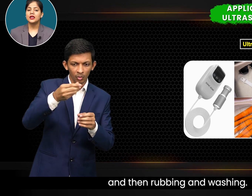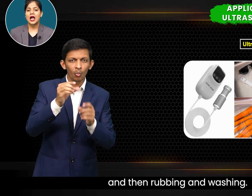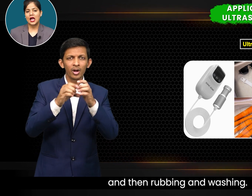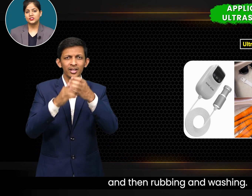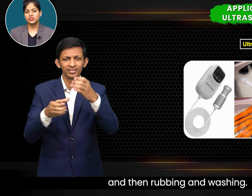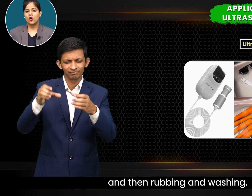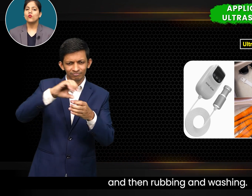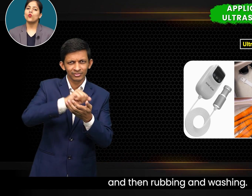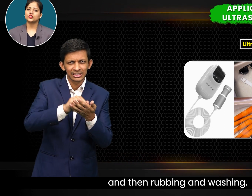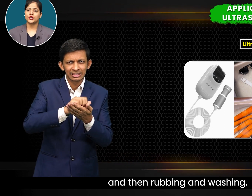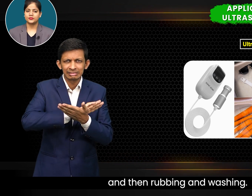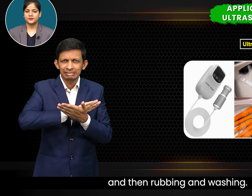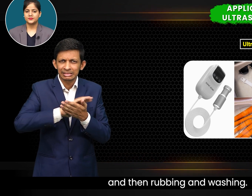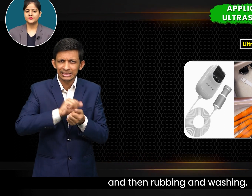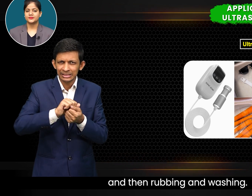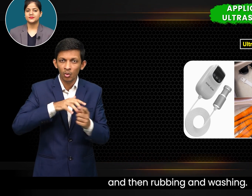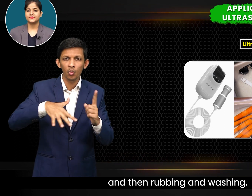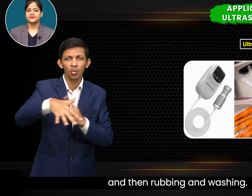rubbing and washing.